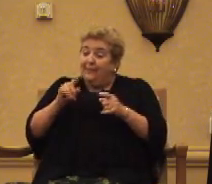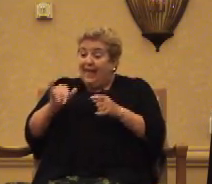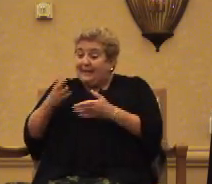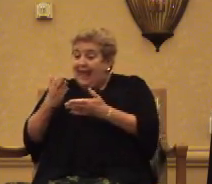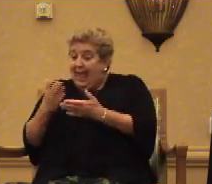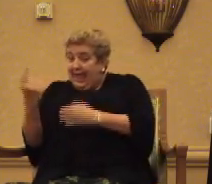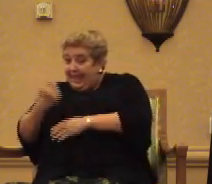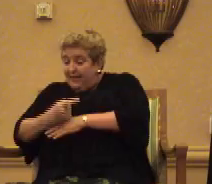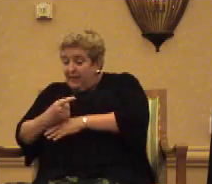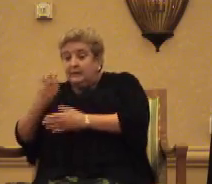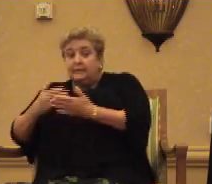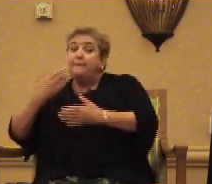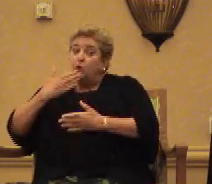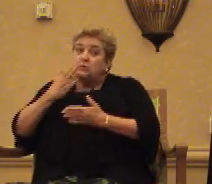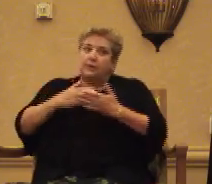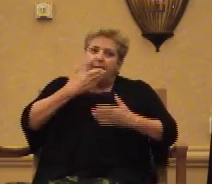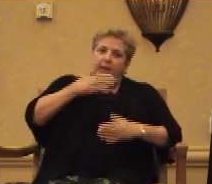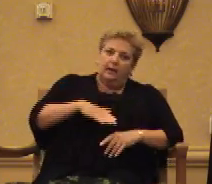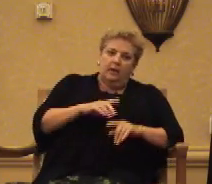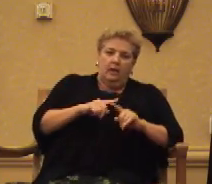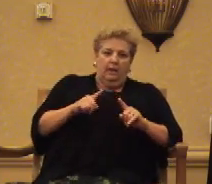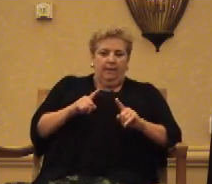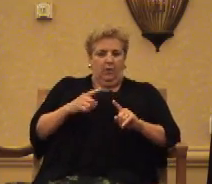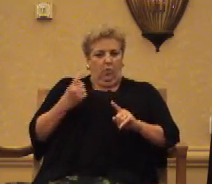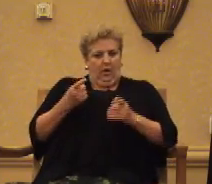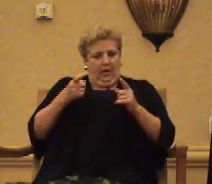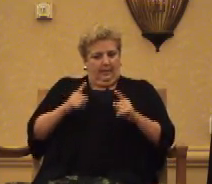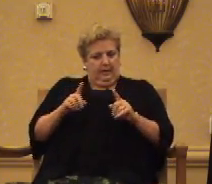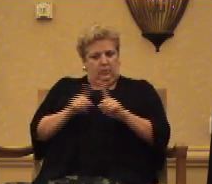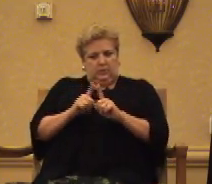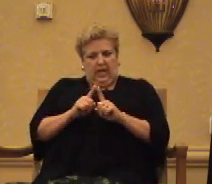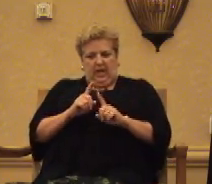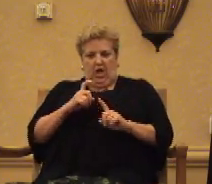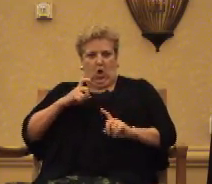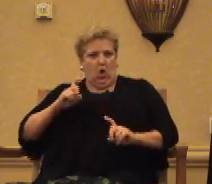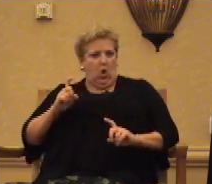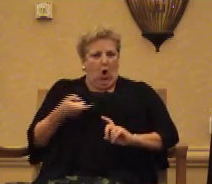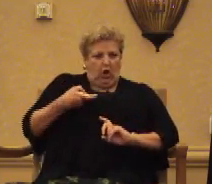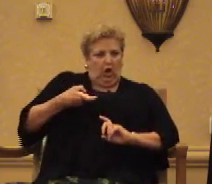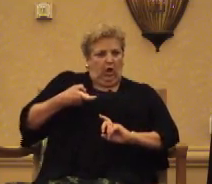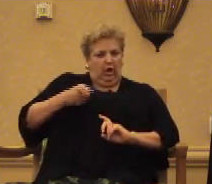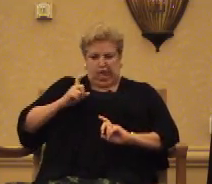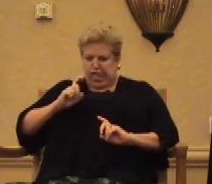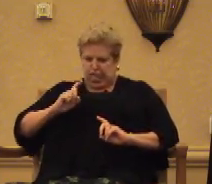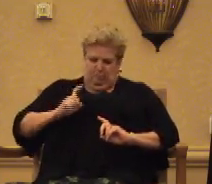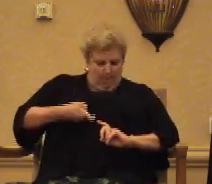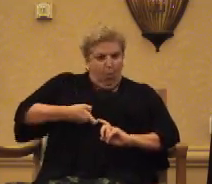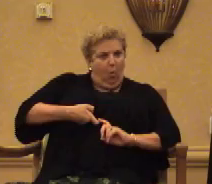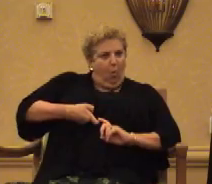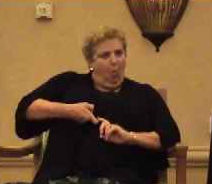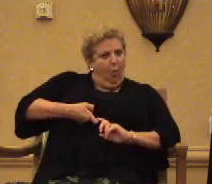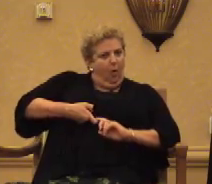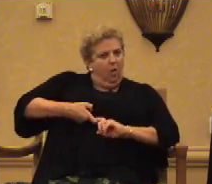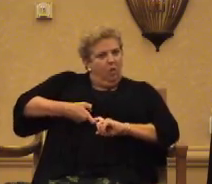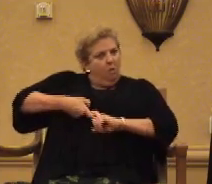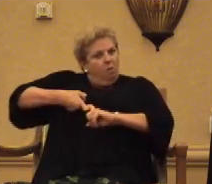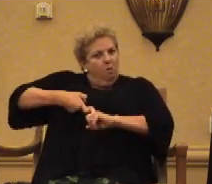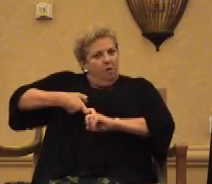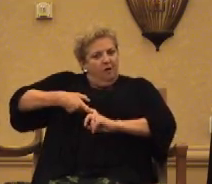bad, but the thing that happened is a hook was set in me. And a hook was set in me because for the first time